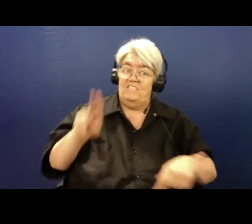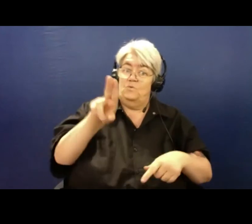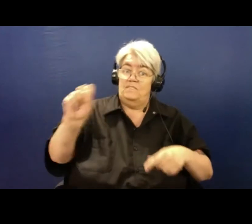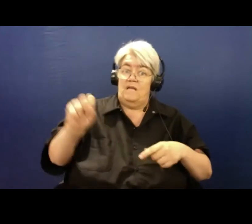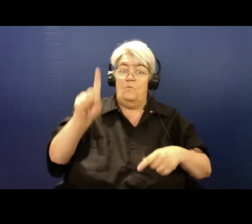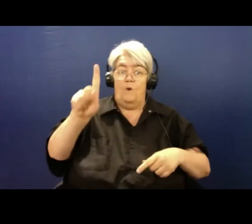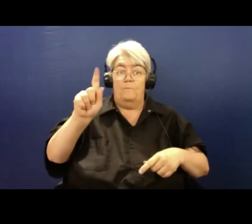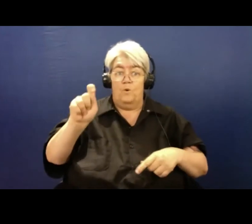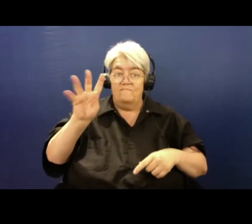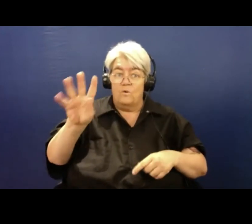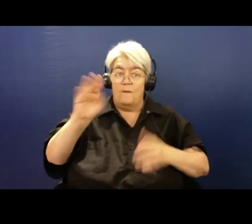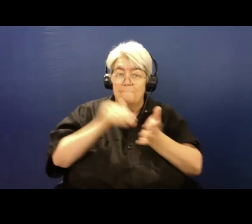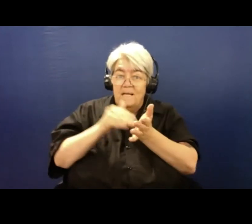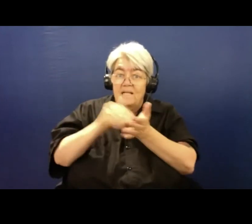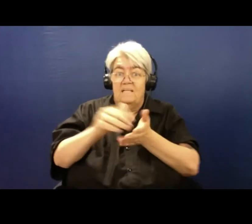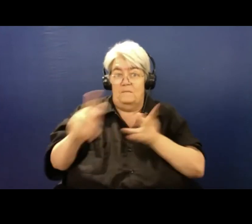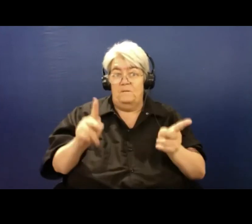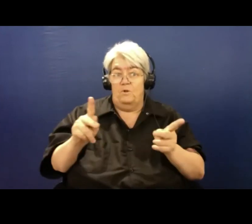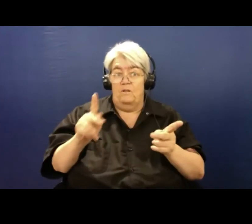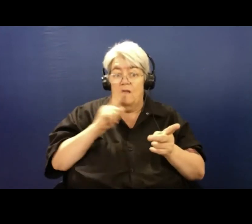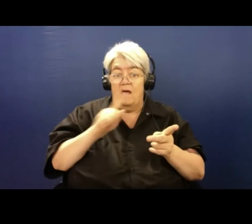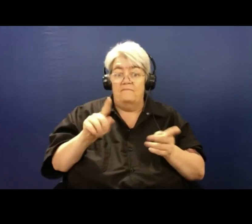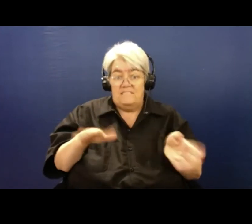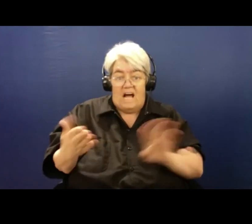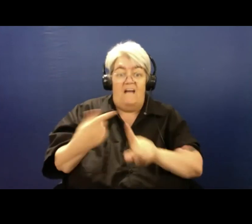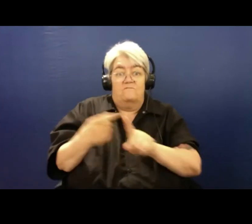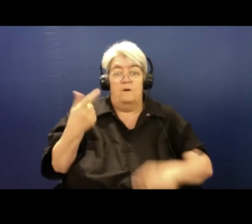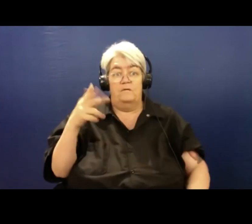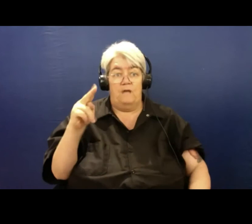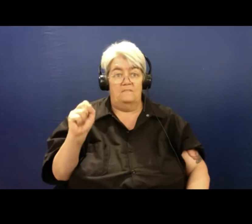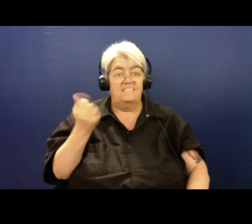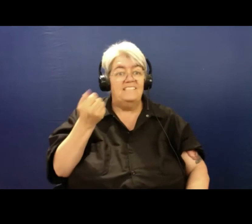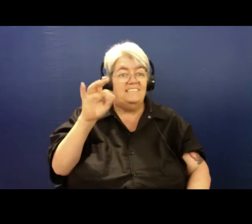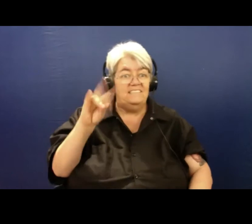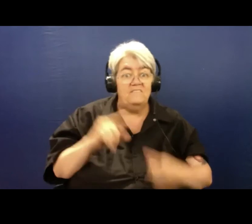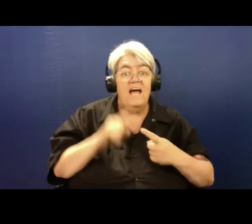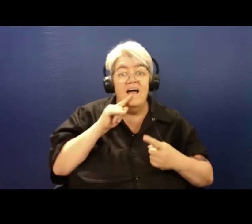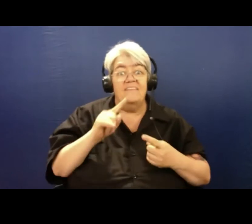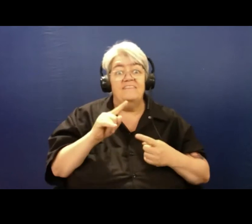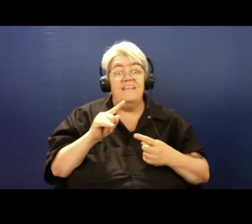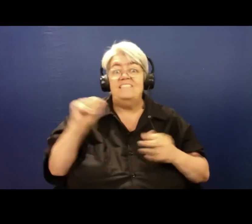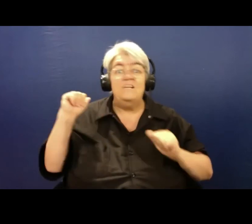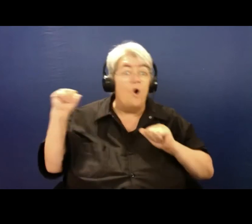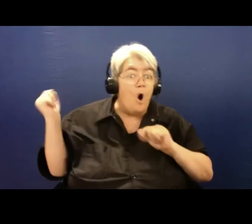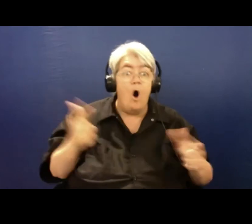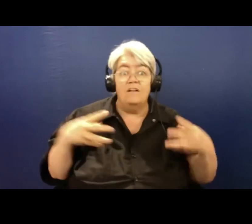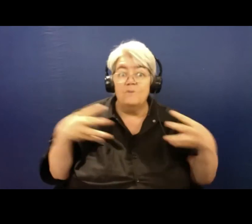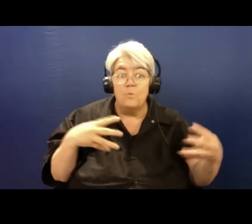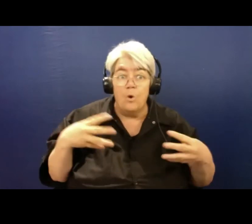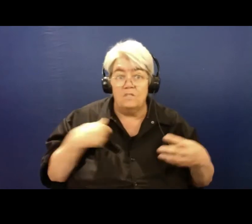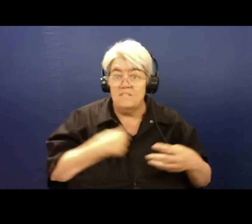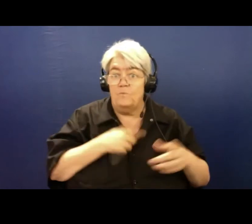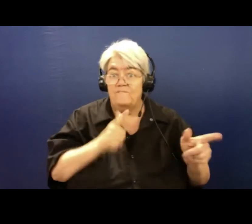1.4 million people have been killed in gun violence since 1970. That's more than in all the wars that this country has ever